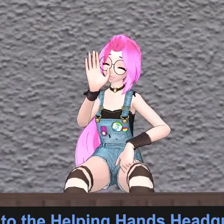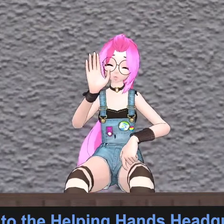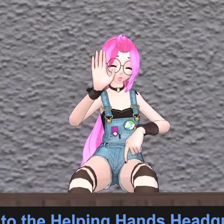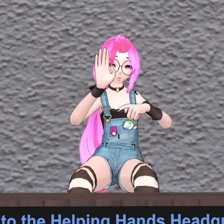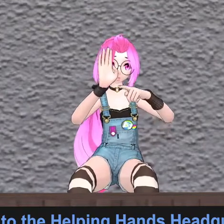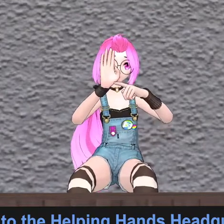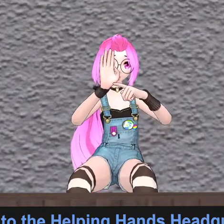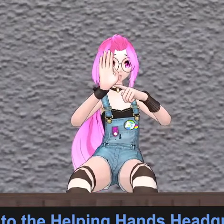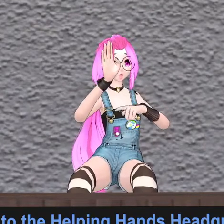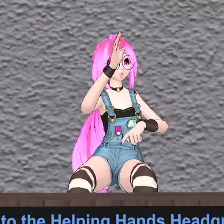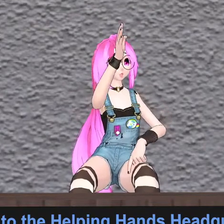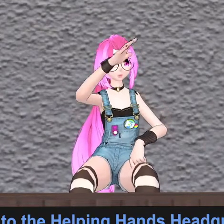hand. It's a B hand.